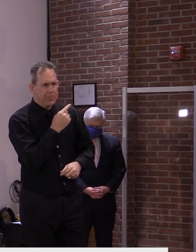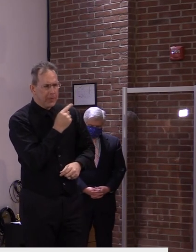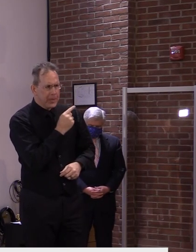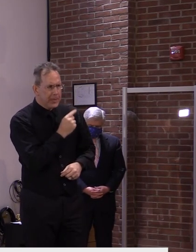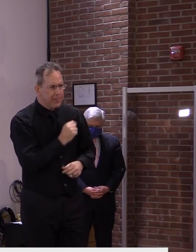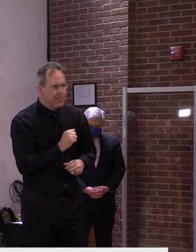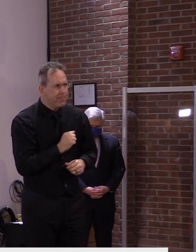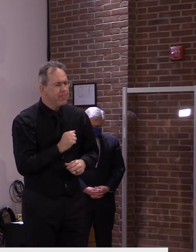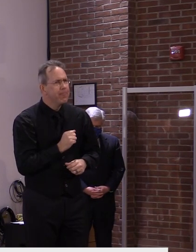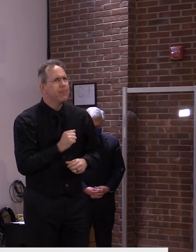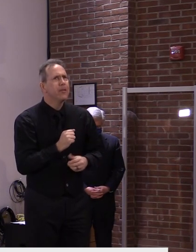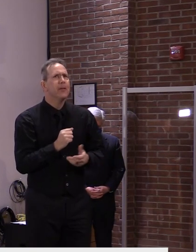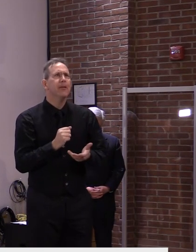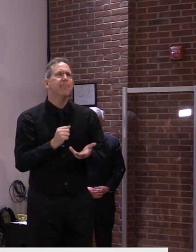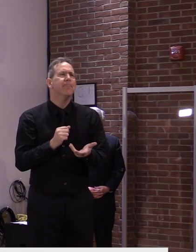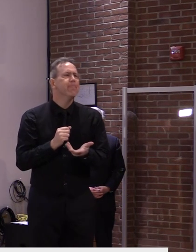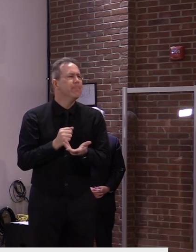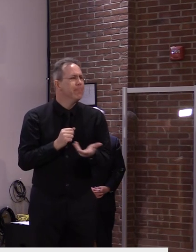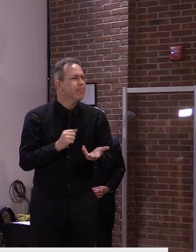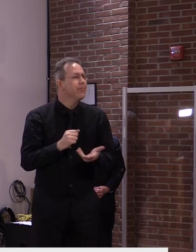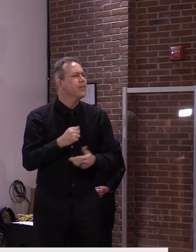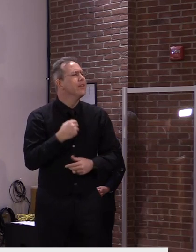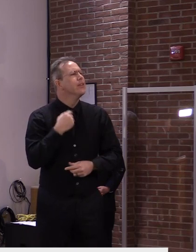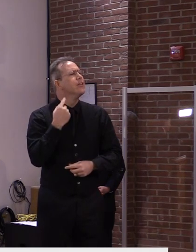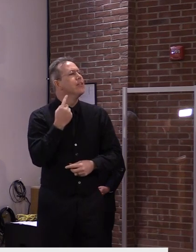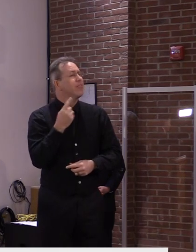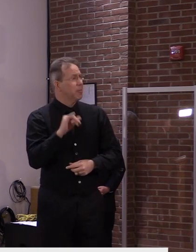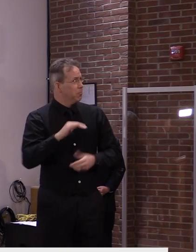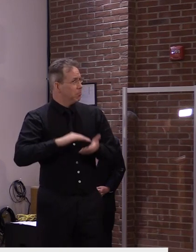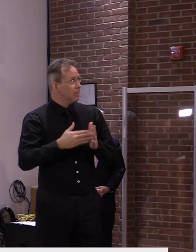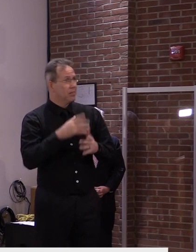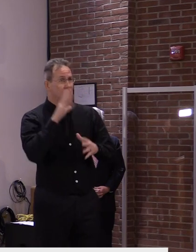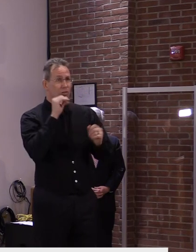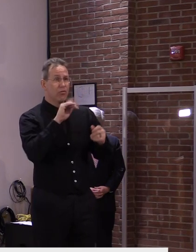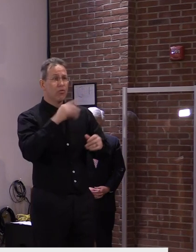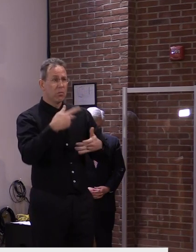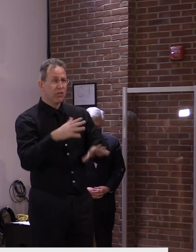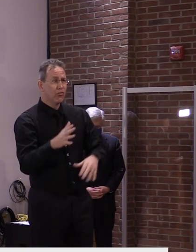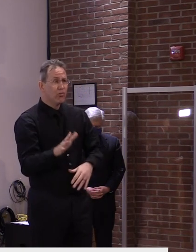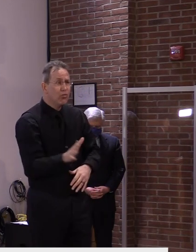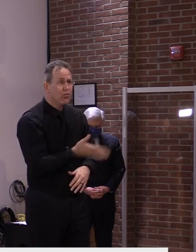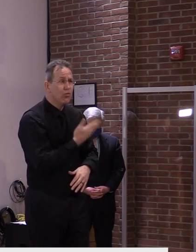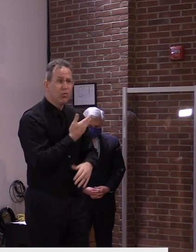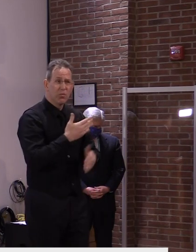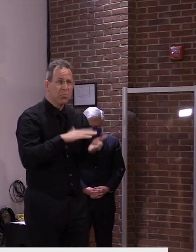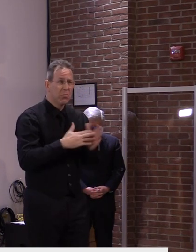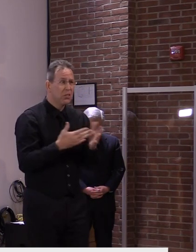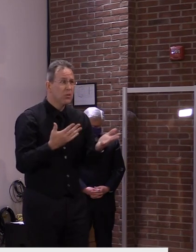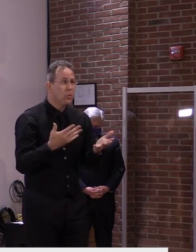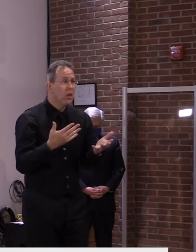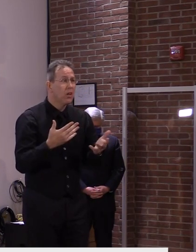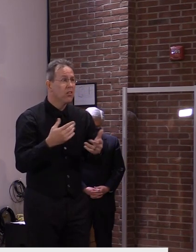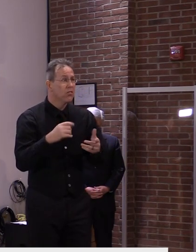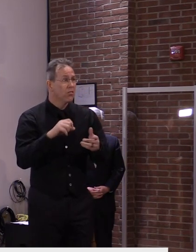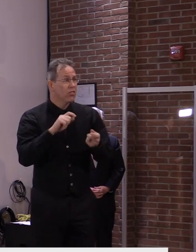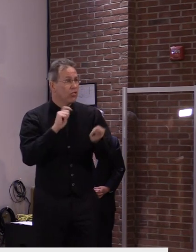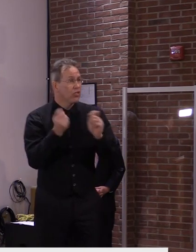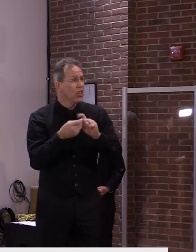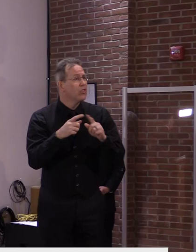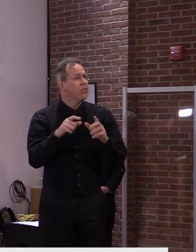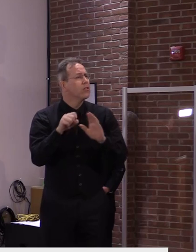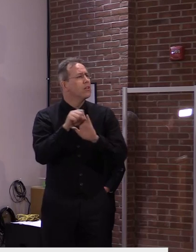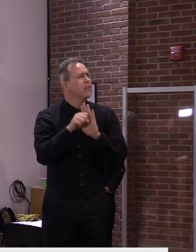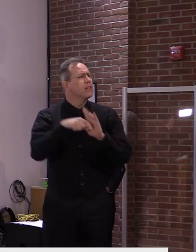meant a change one way or another in the state's relationship with the federal